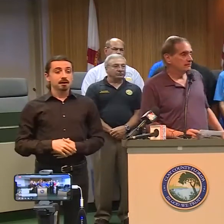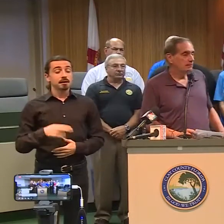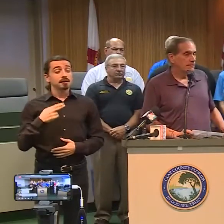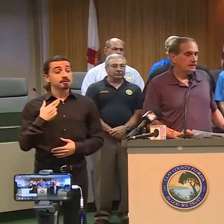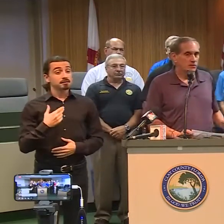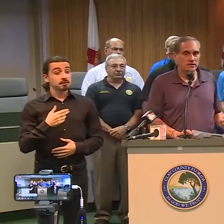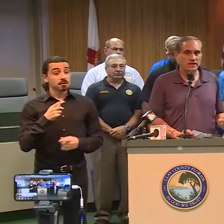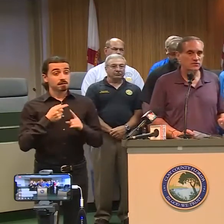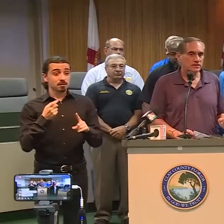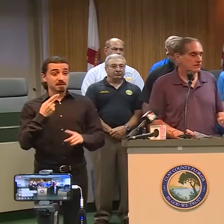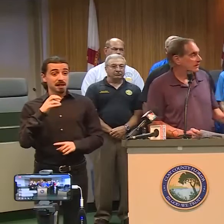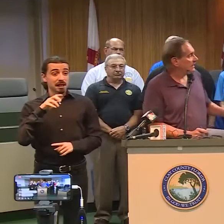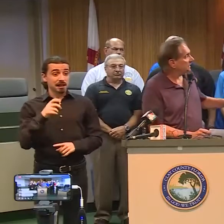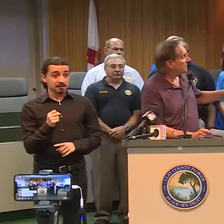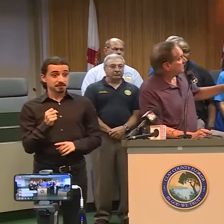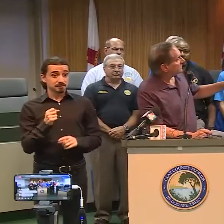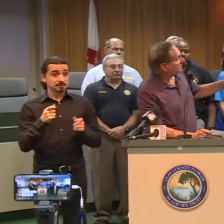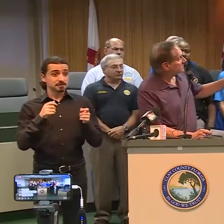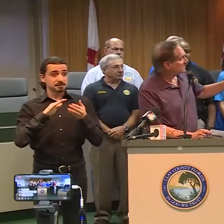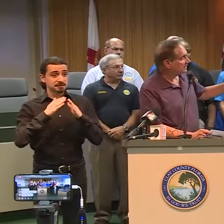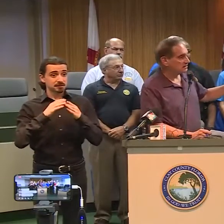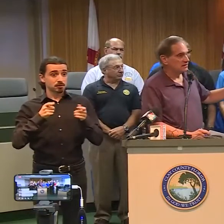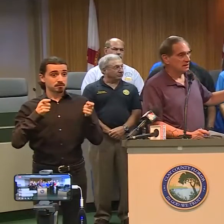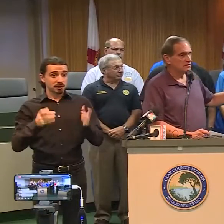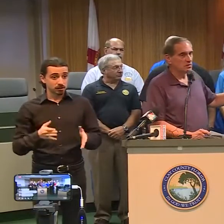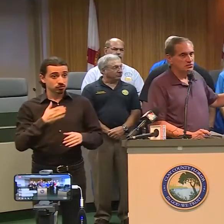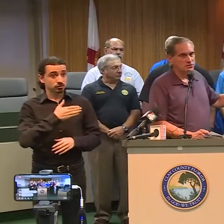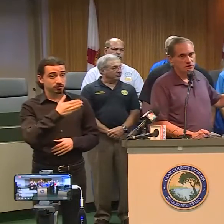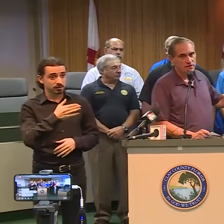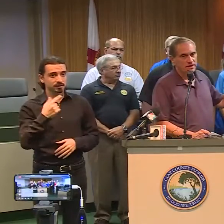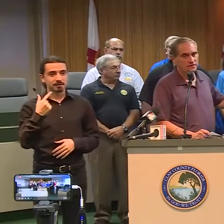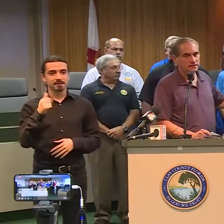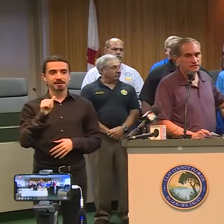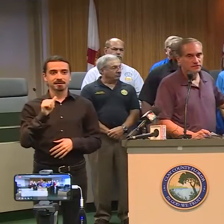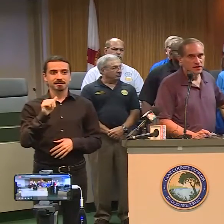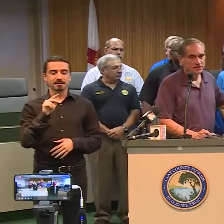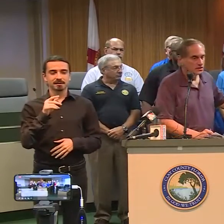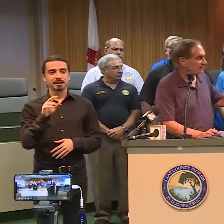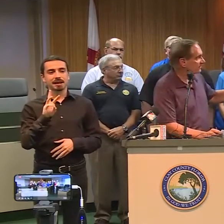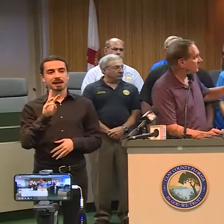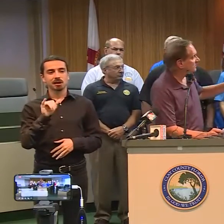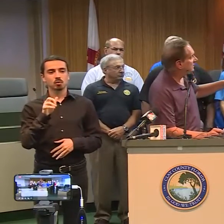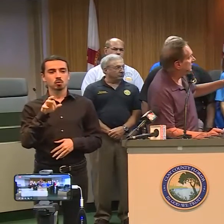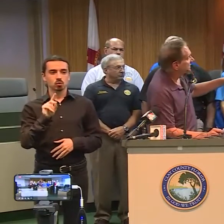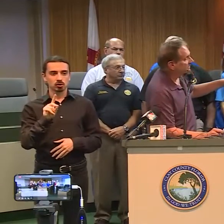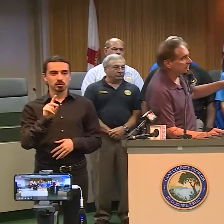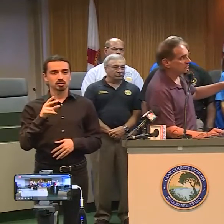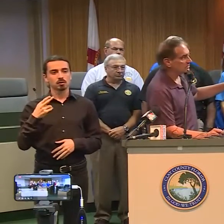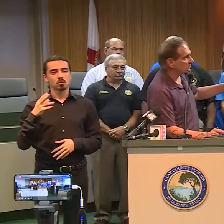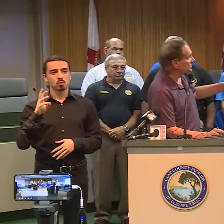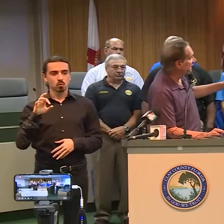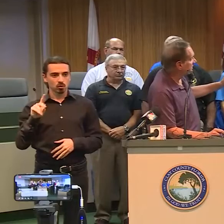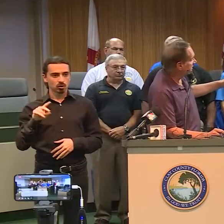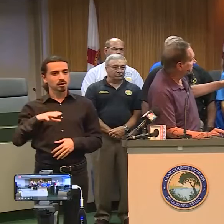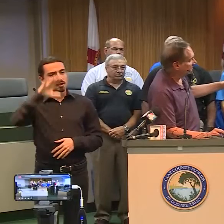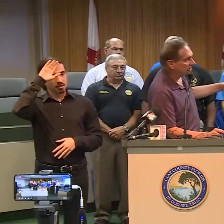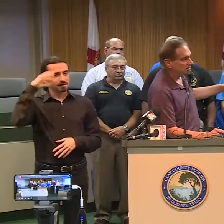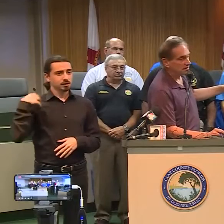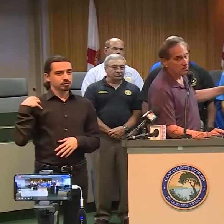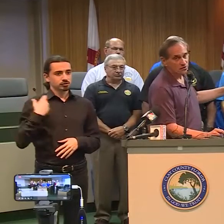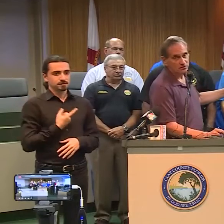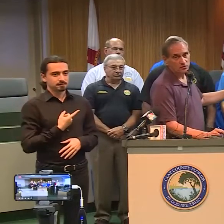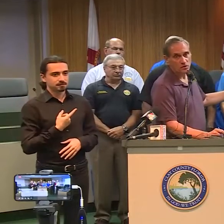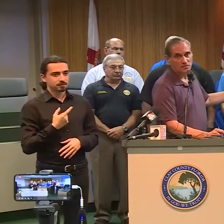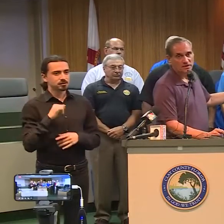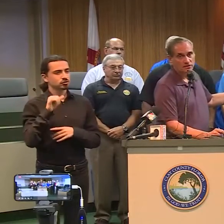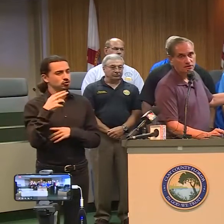chair, Gayward Hendry. Then he's next to David Moats, our acting fire chief. And of course, you know John.